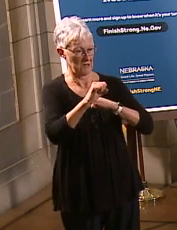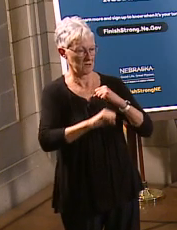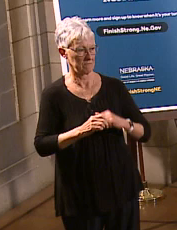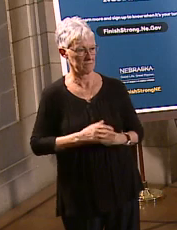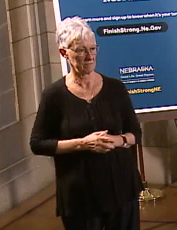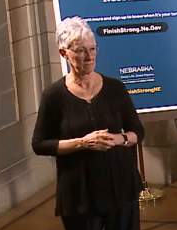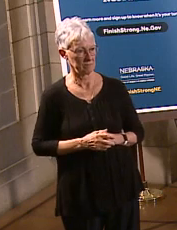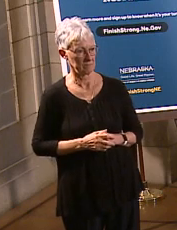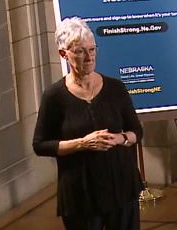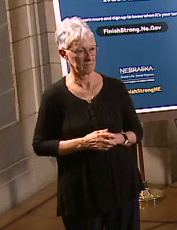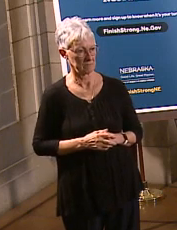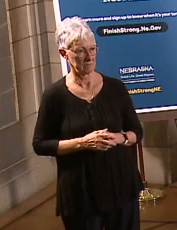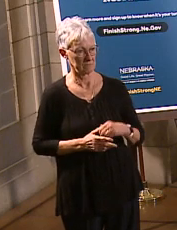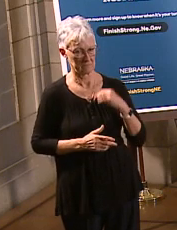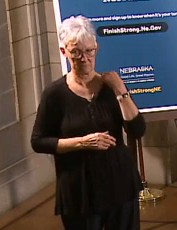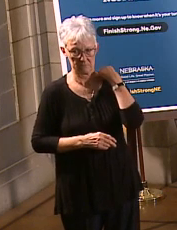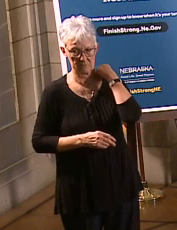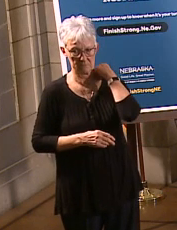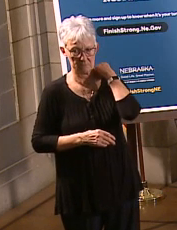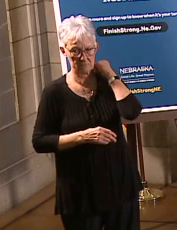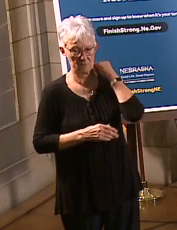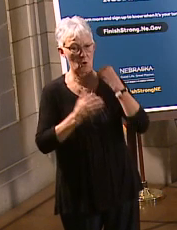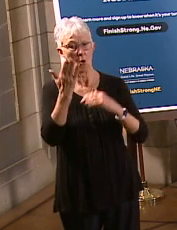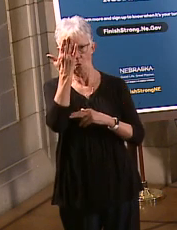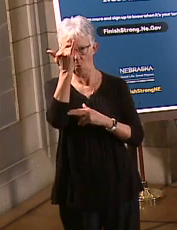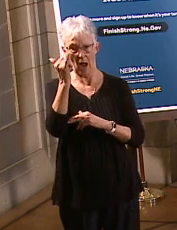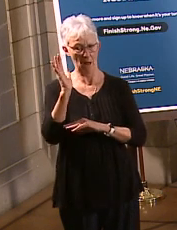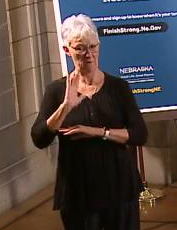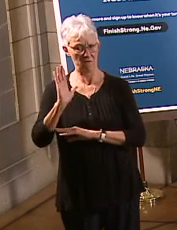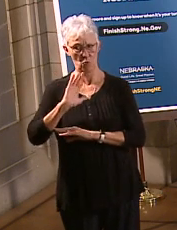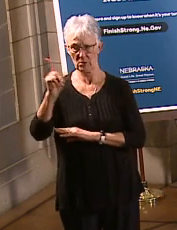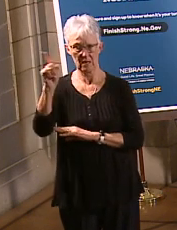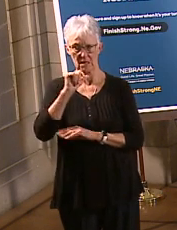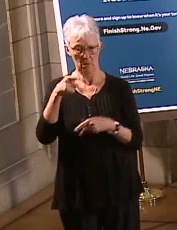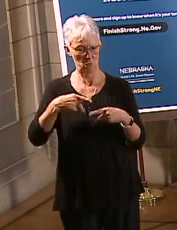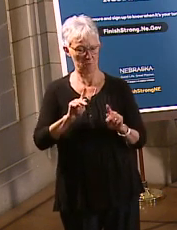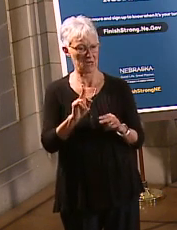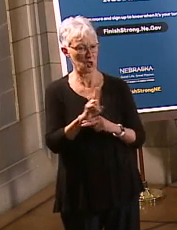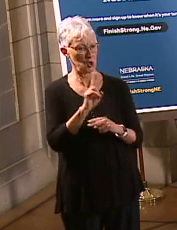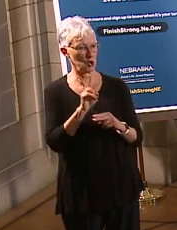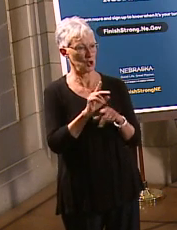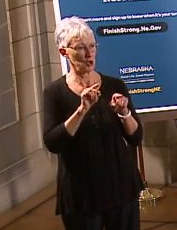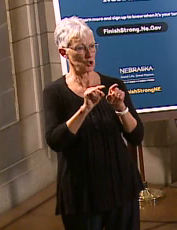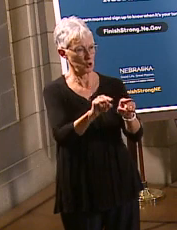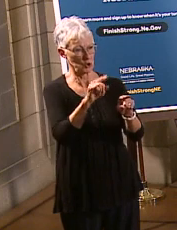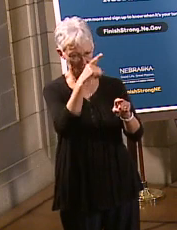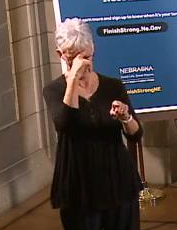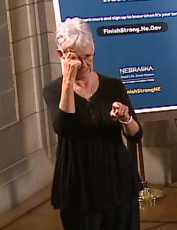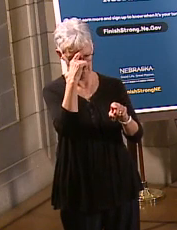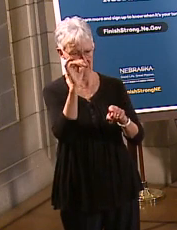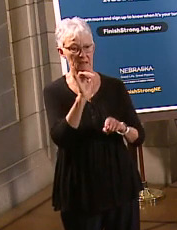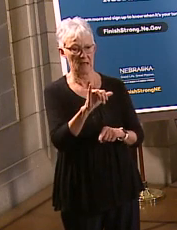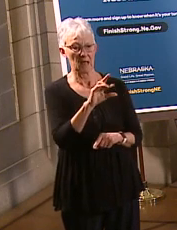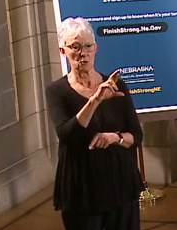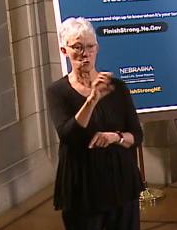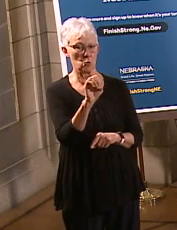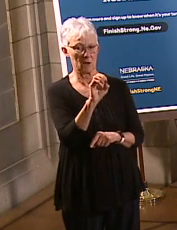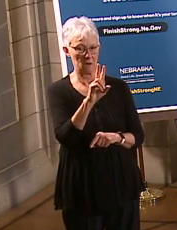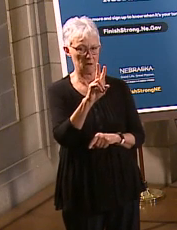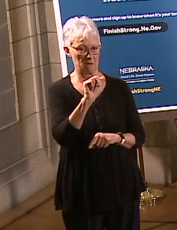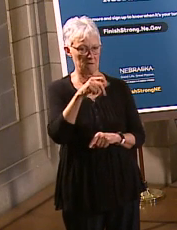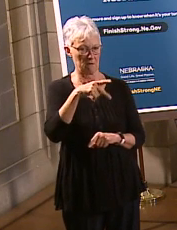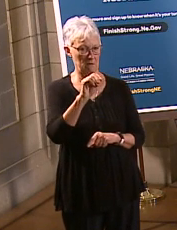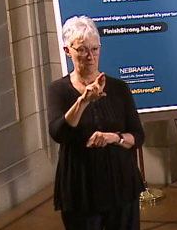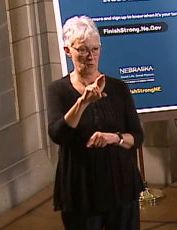weren't they allowing its use in the summer? Okay, there again, we come into what's called read vapor pressure. EPA says we have